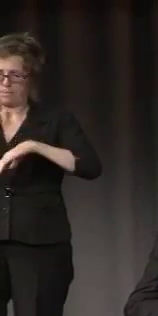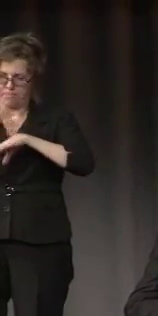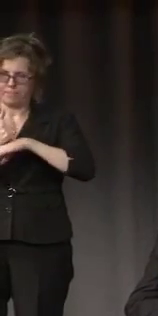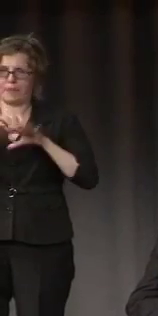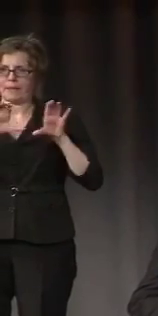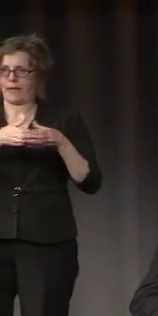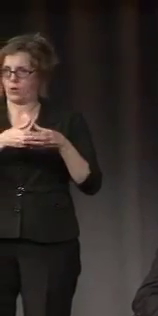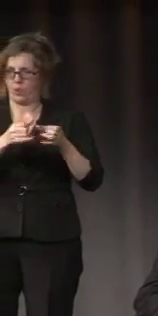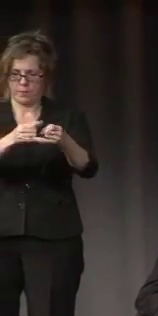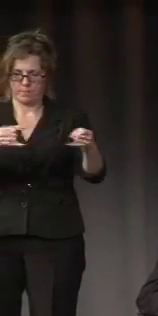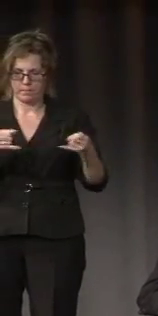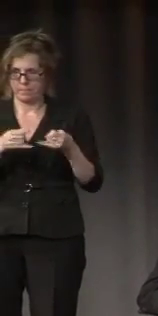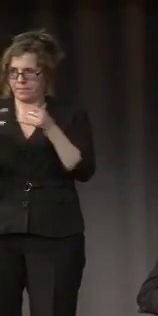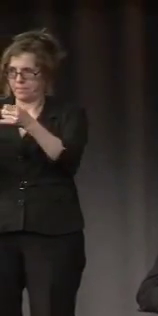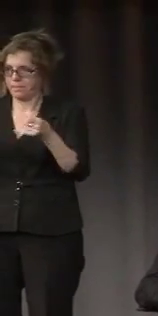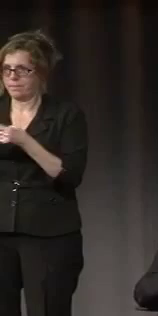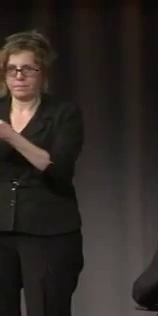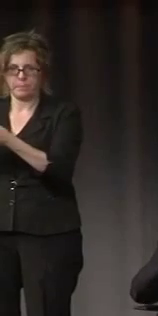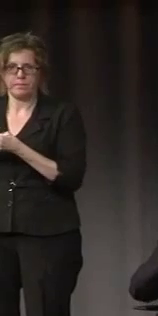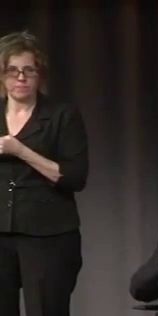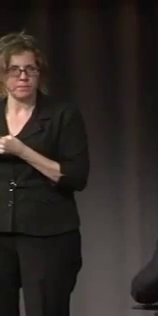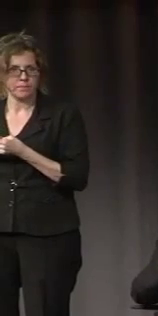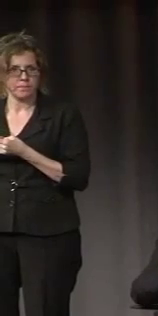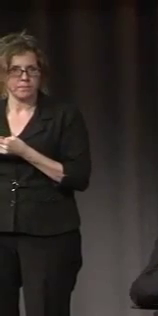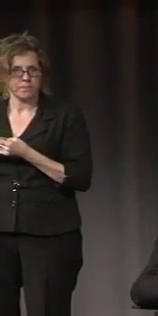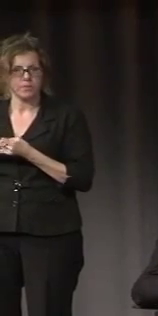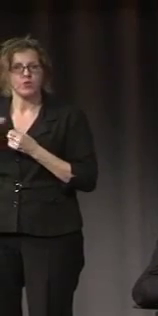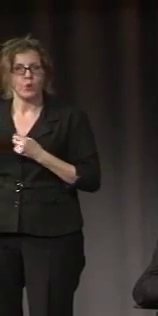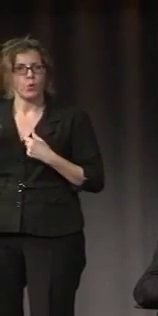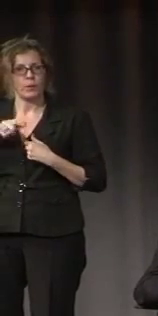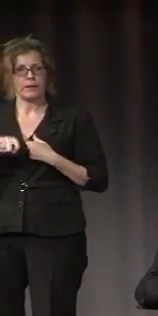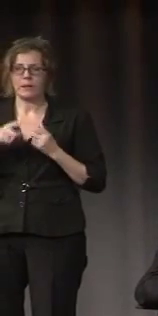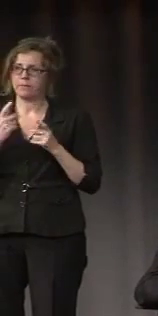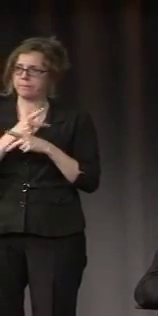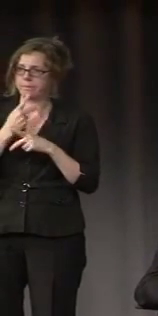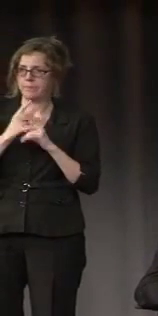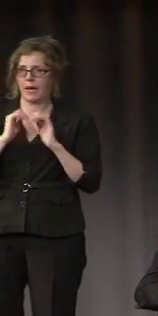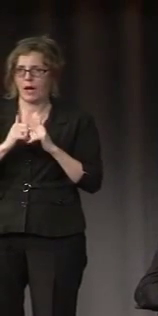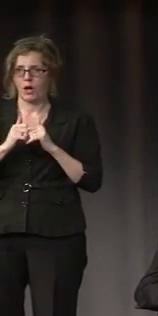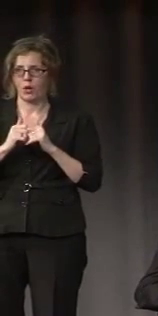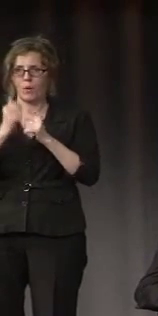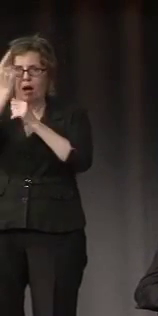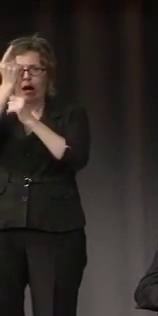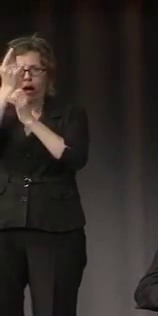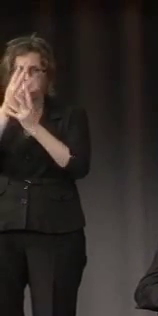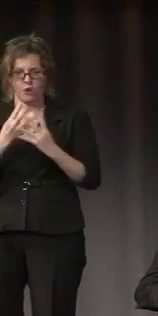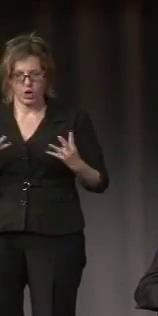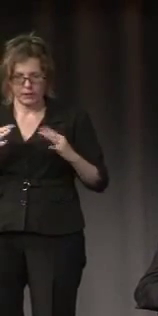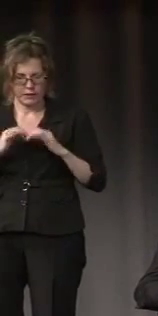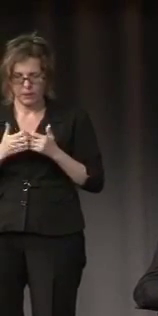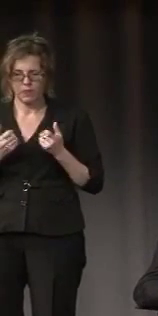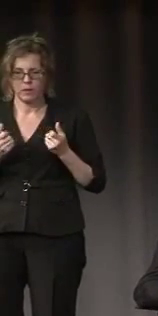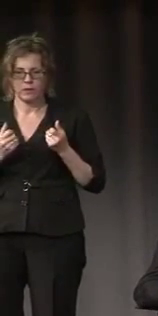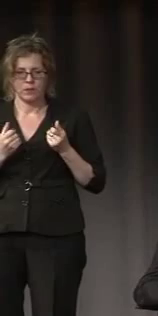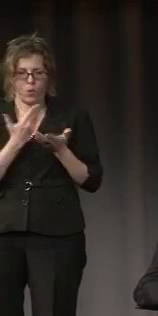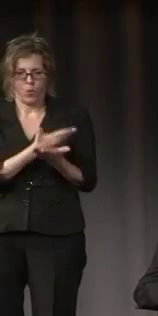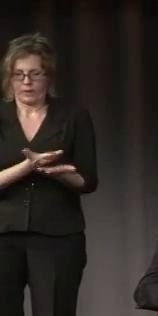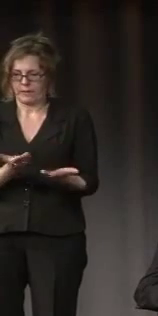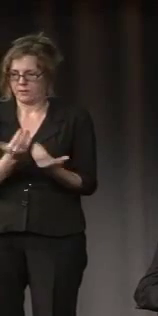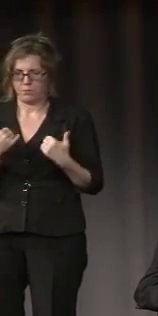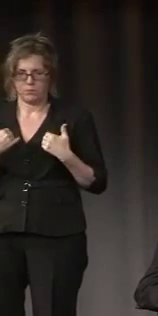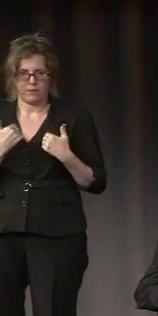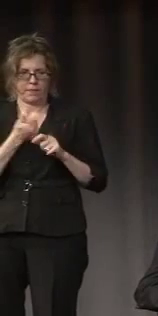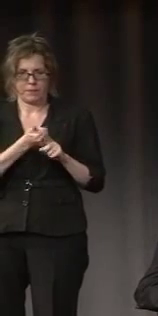that you don't need endless numbers, so it means that there is a hierarchy, but that at least the organisms have lots of other